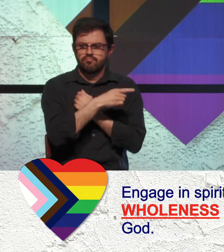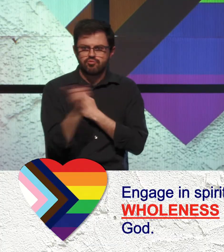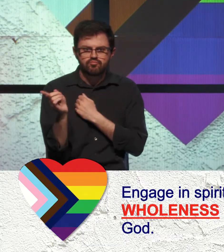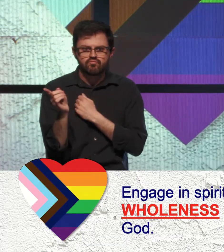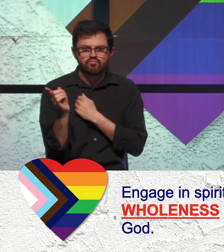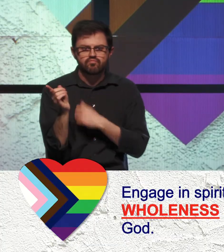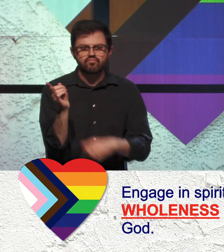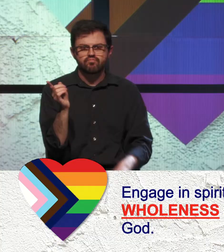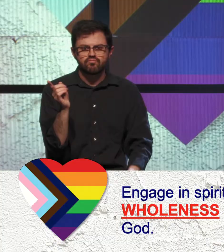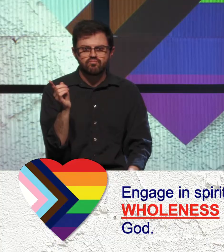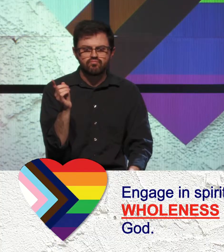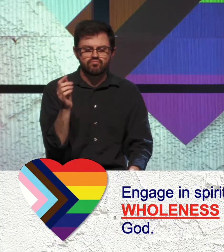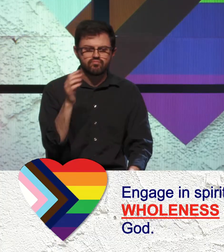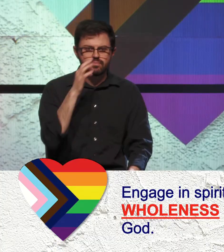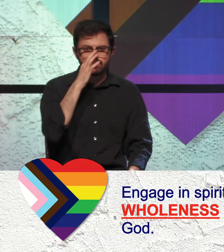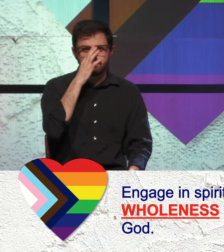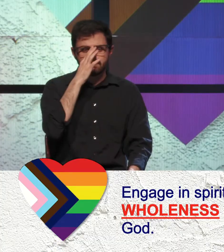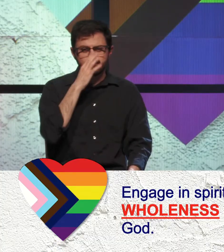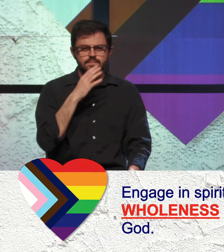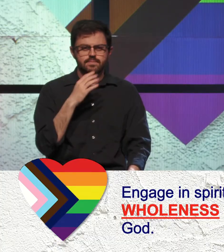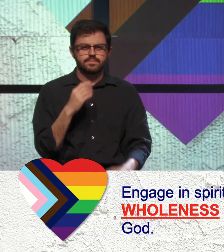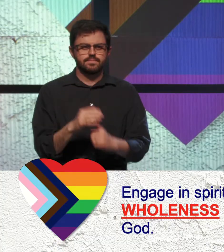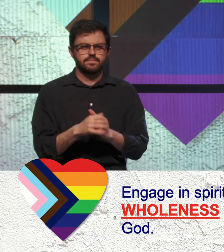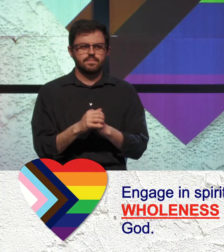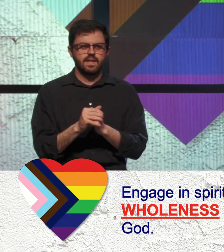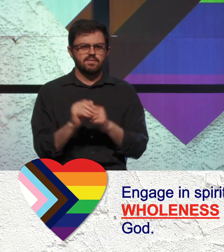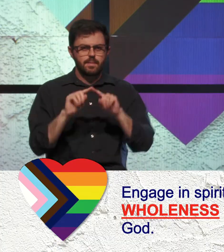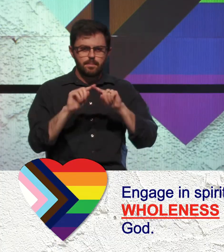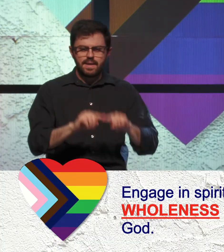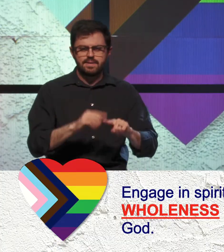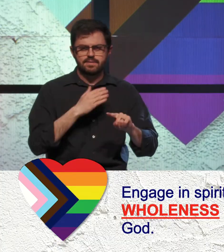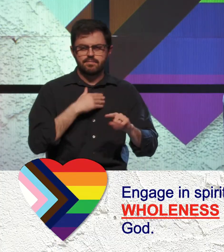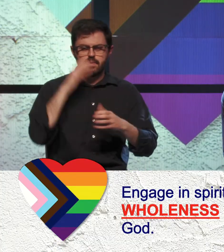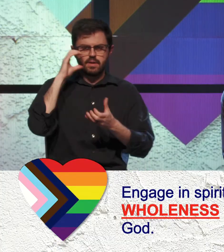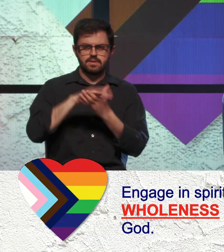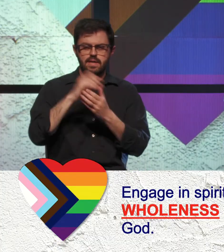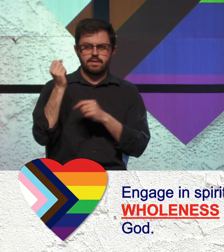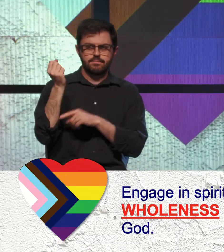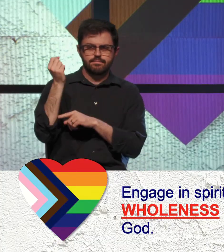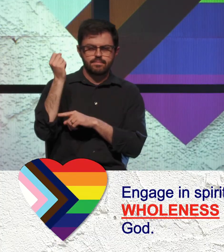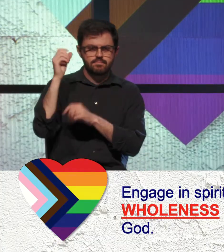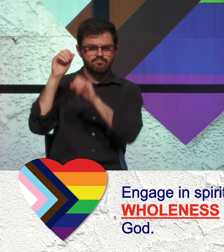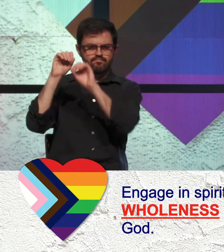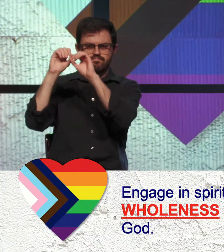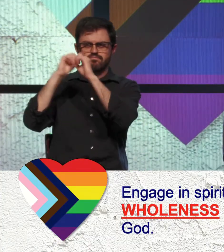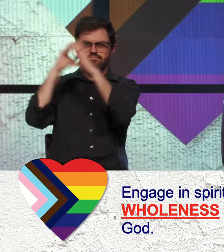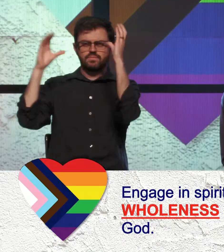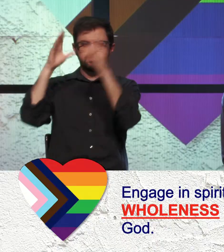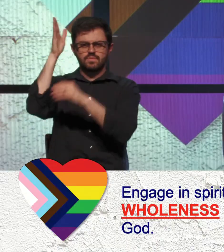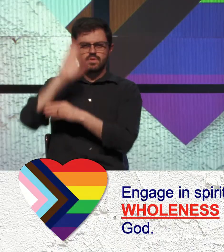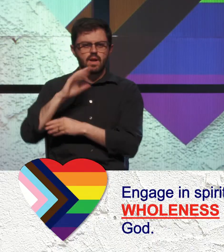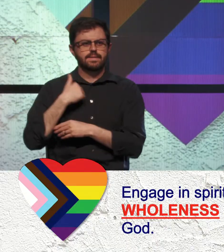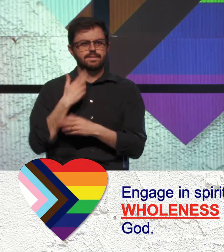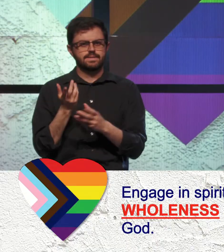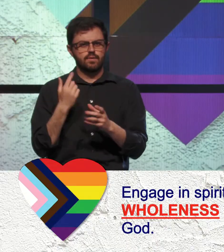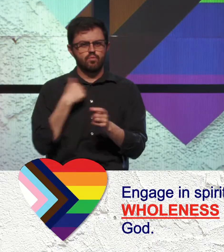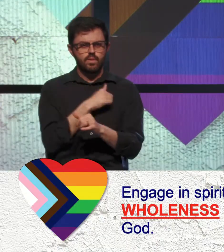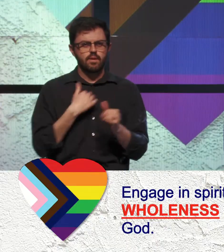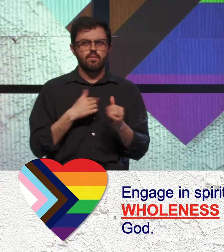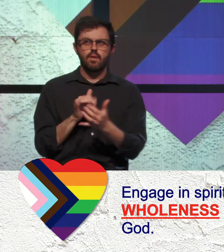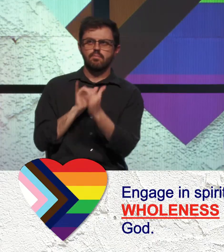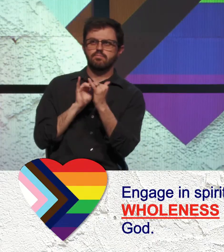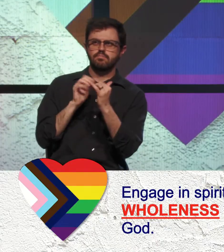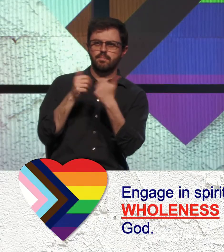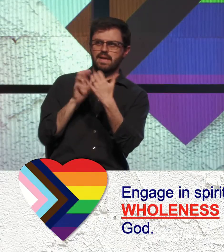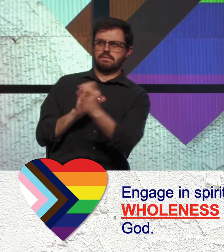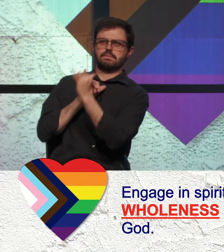that everyone, you are made in the image of God. That in God we live and move and have our being. That God permeates every aspect of what I can